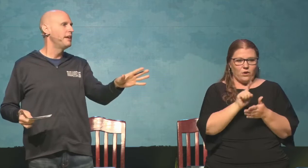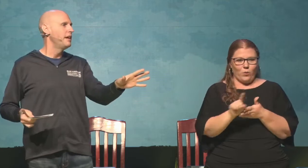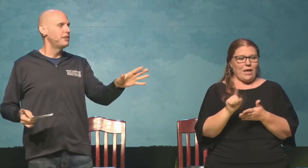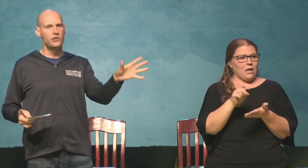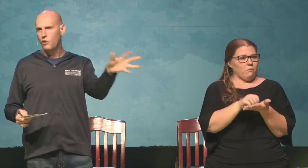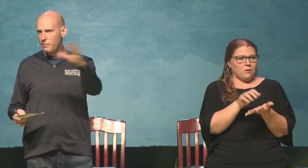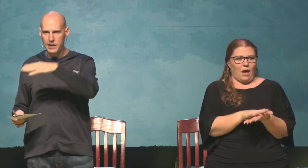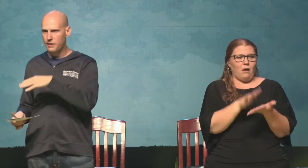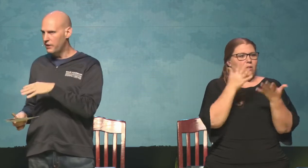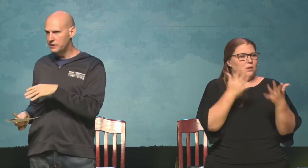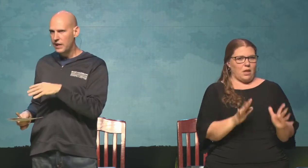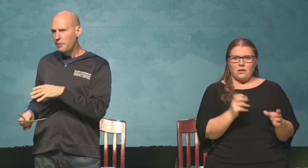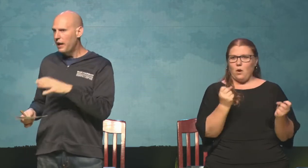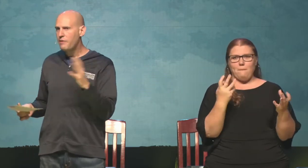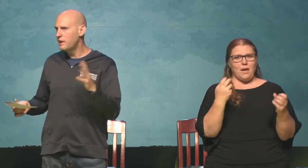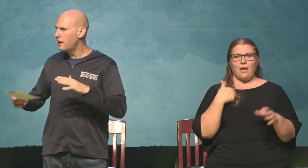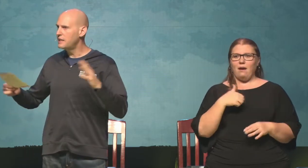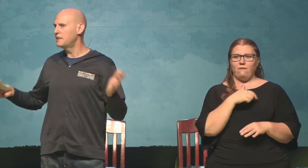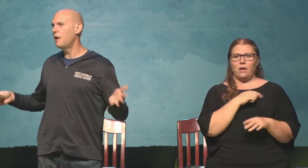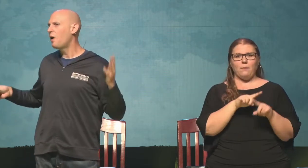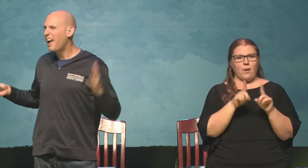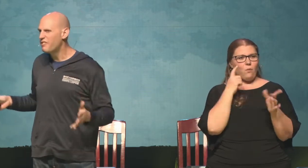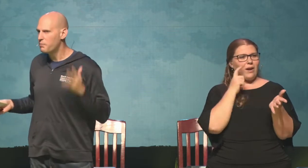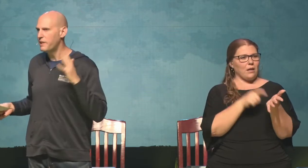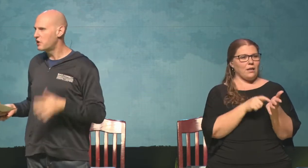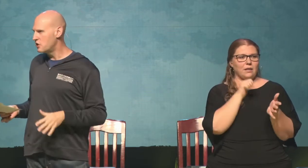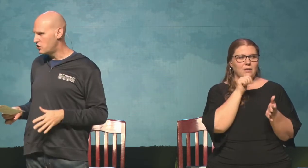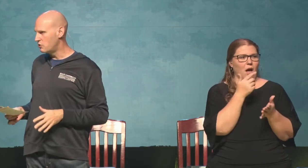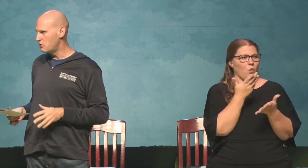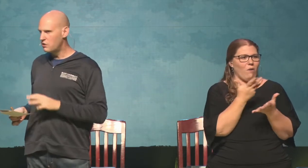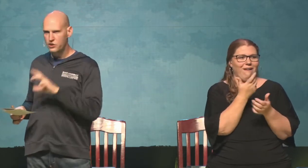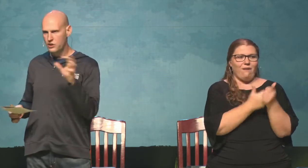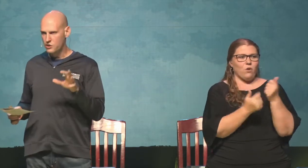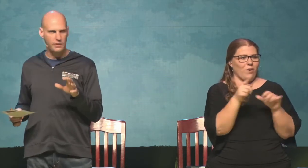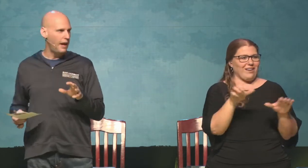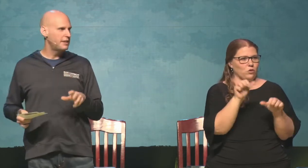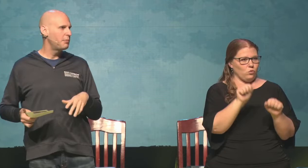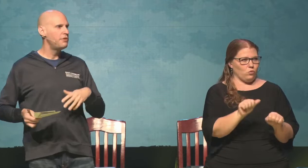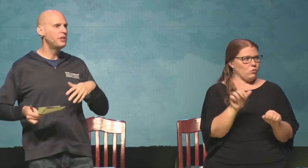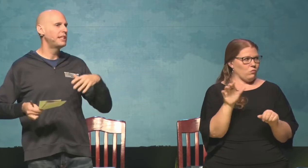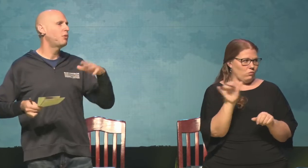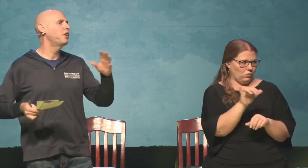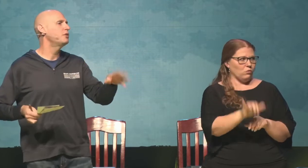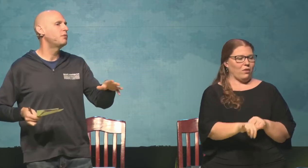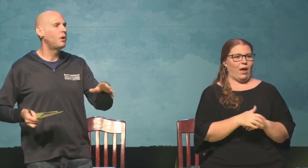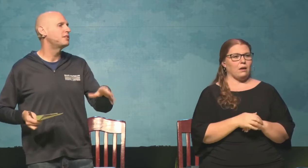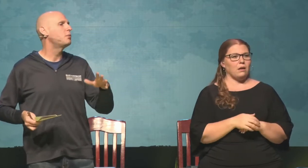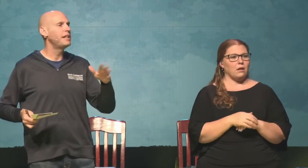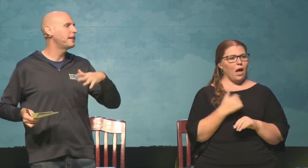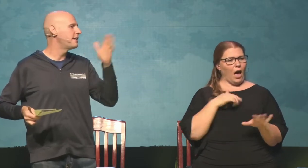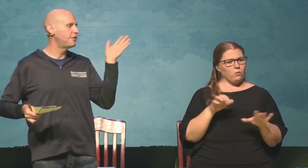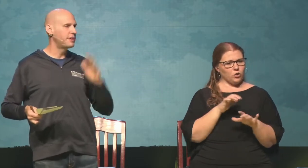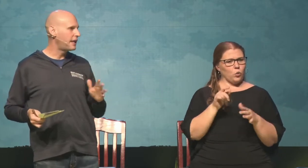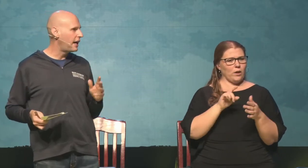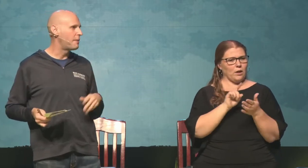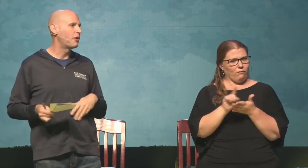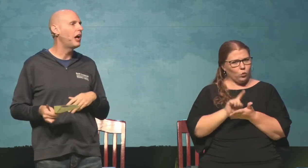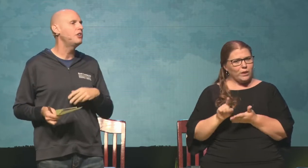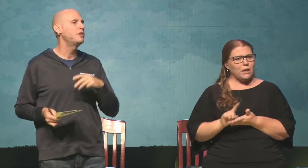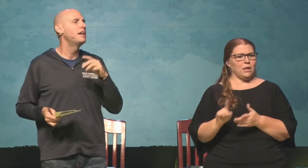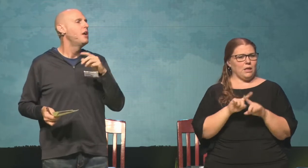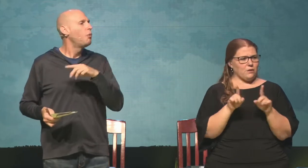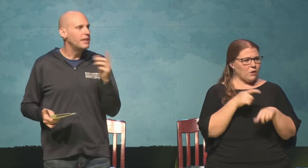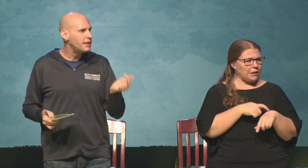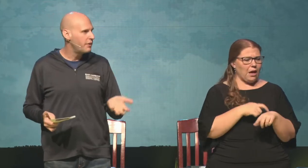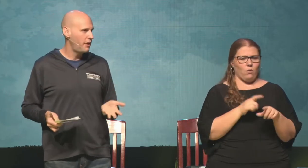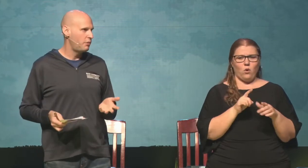done. There's so many of us. But I recognize that's not what everybody can do. You couldn't do that. Some of you could say, well, I'll do it once a week at a different time, or I'll do